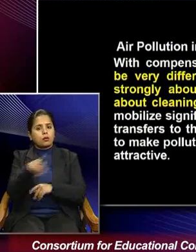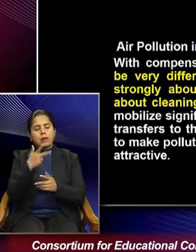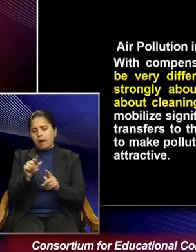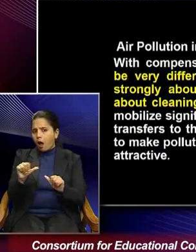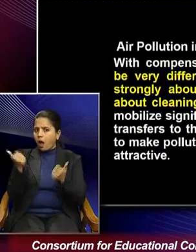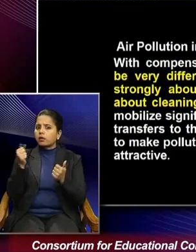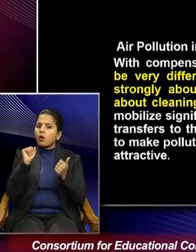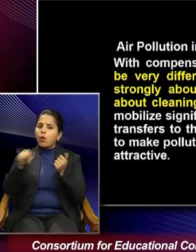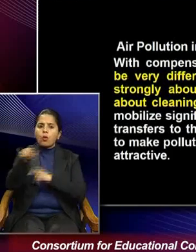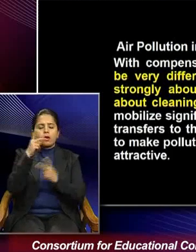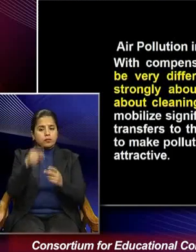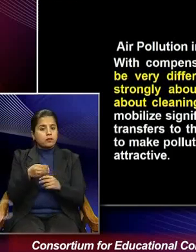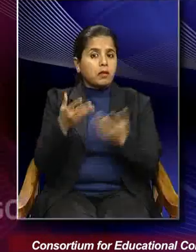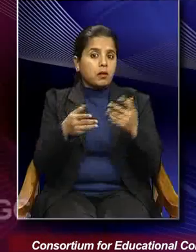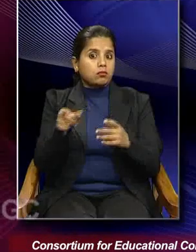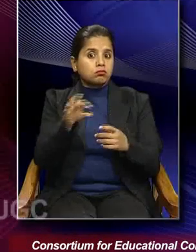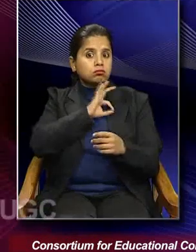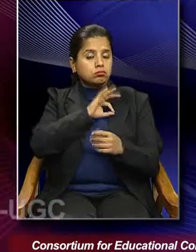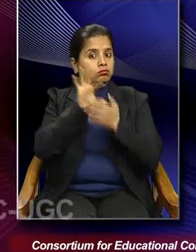unanimously very attractive.